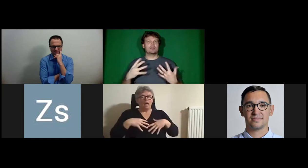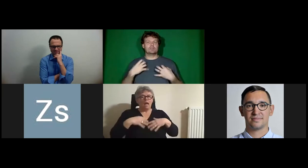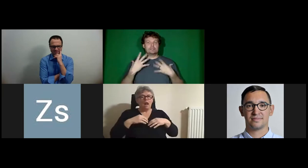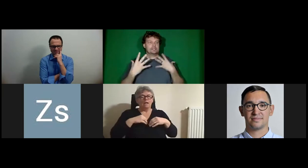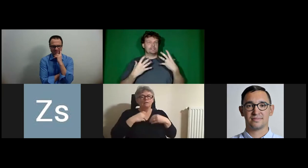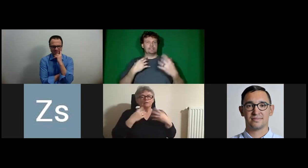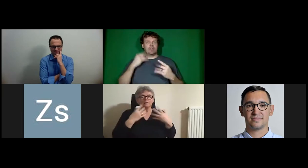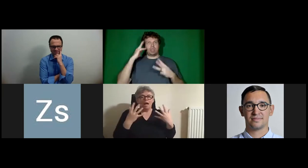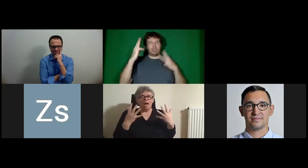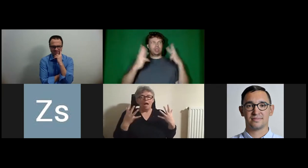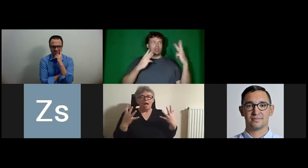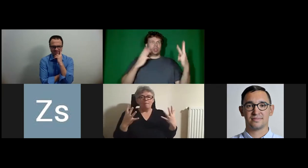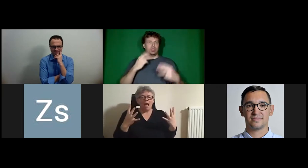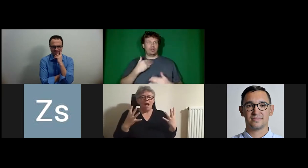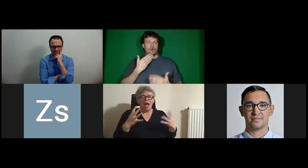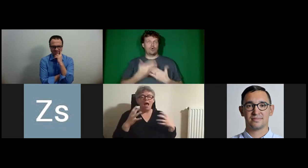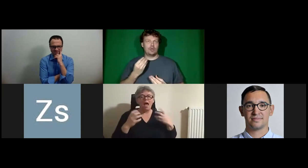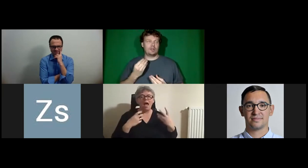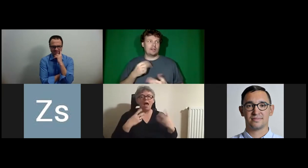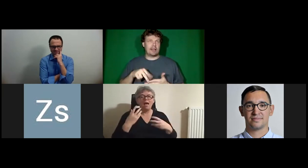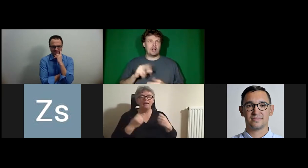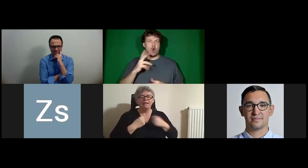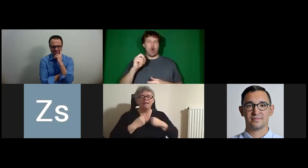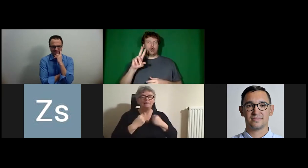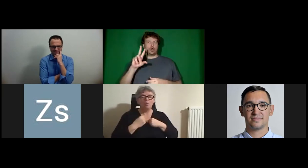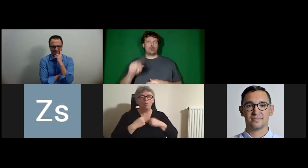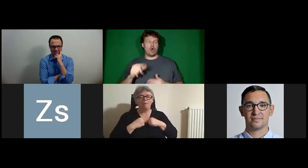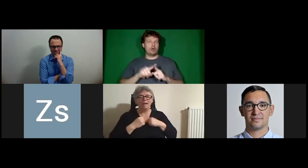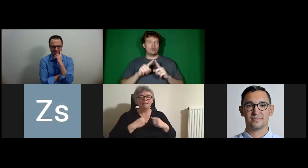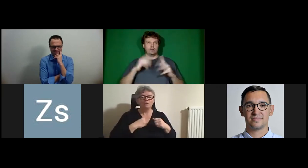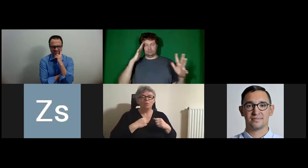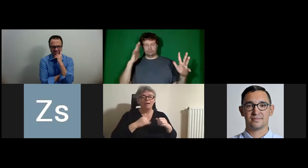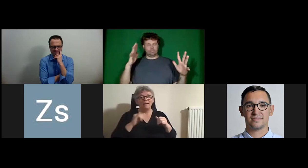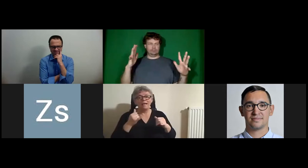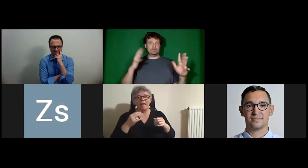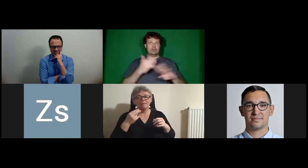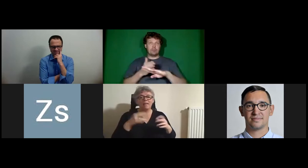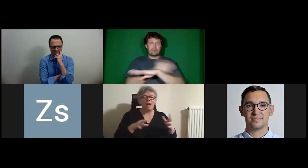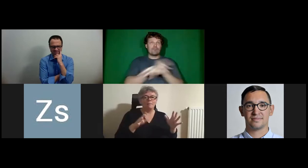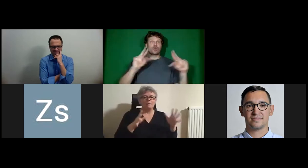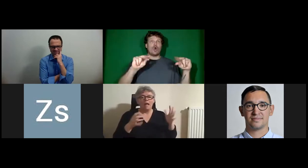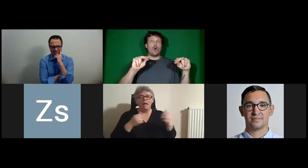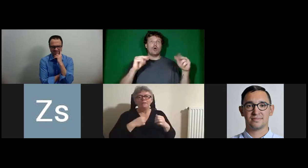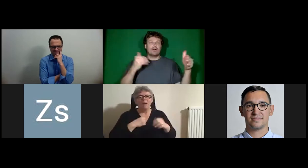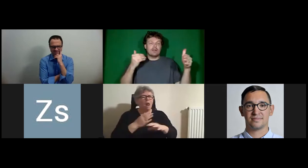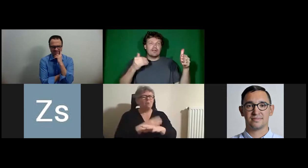get warm and I actually got a little bit dizzy and I got worried, am I going to be able to do this or not?